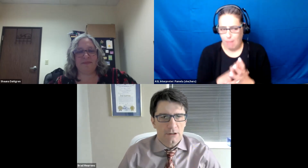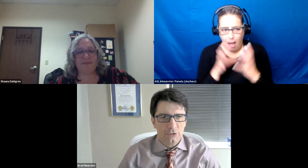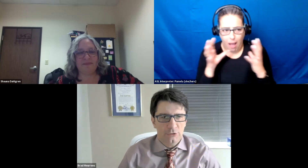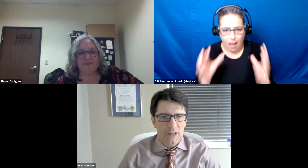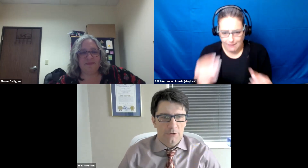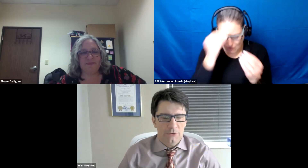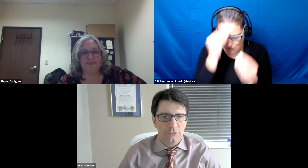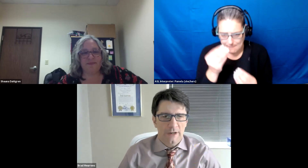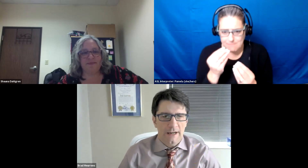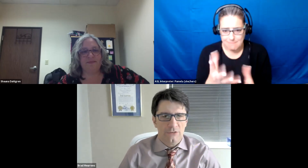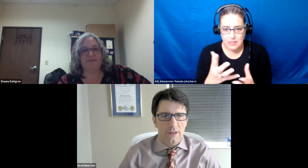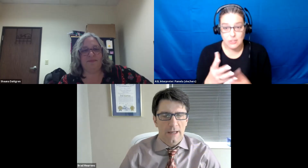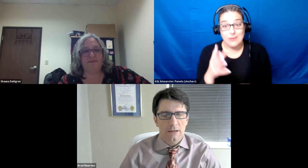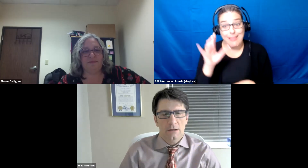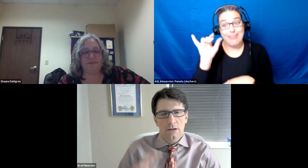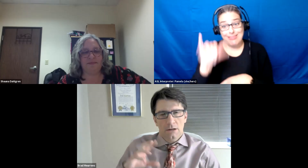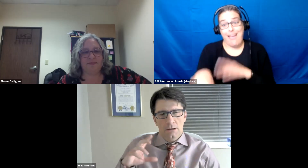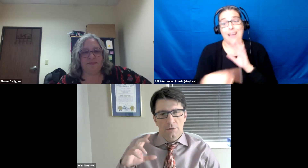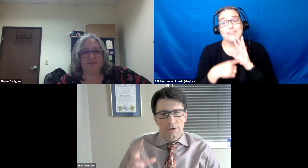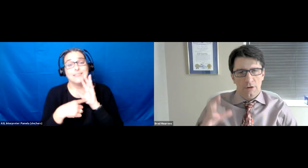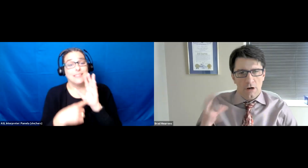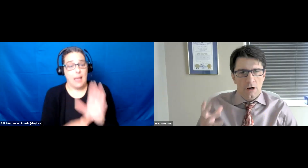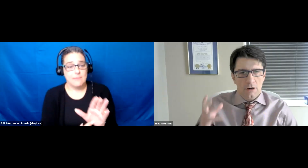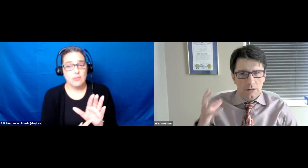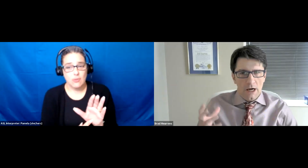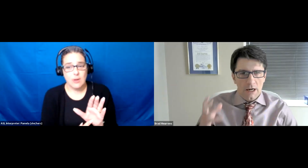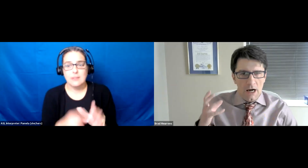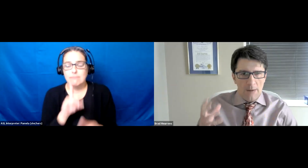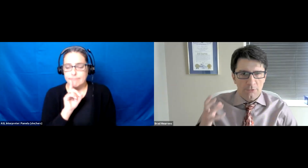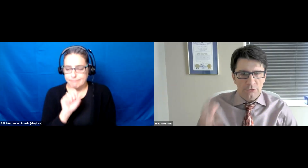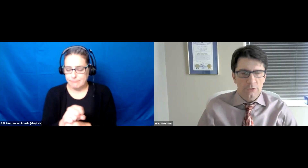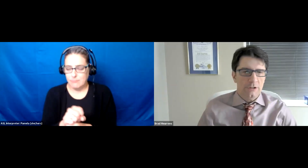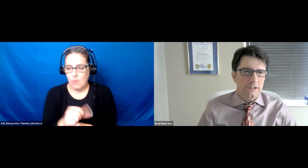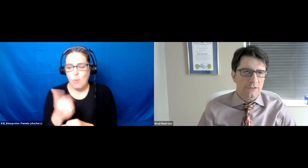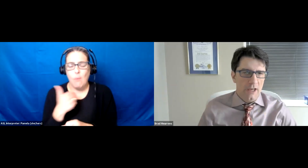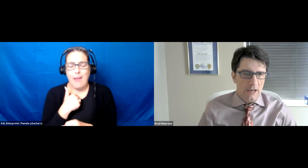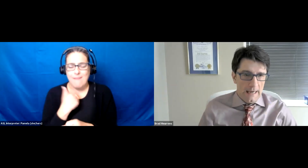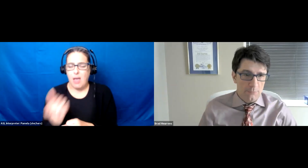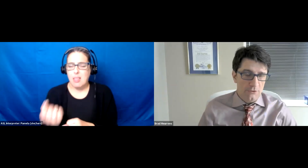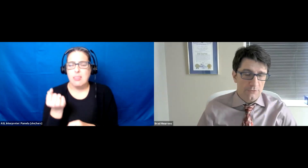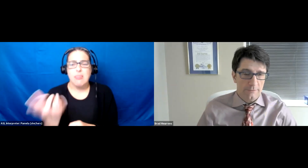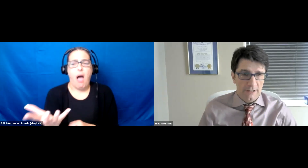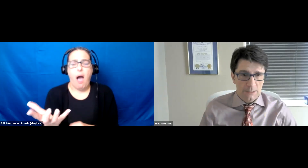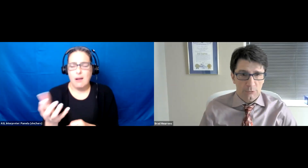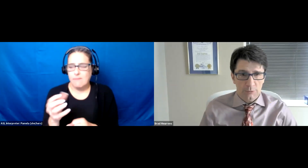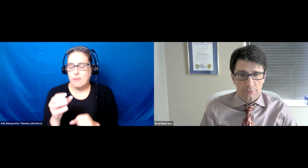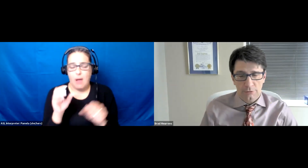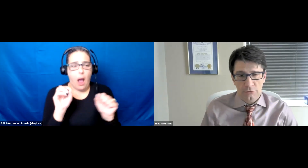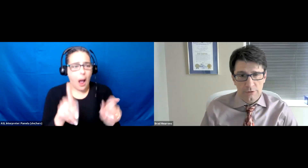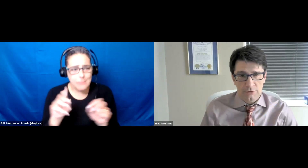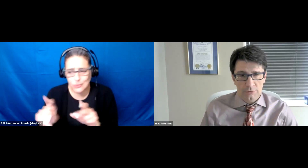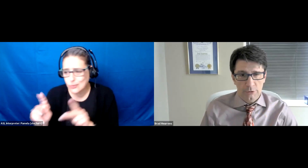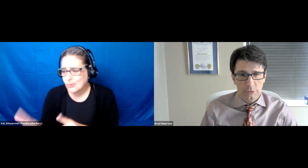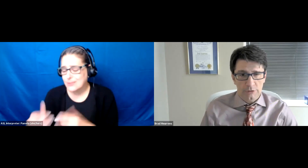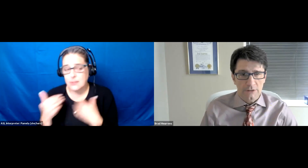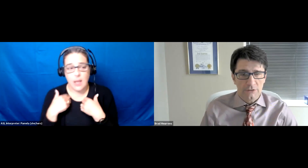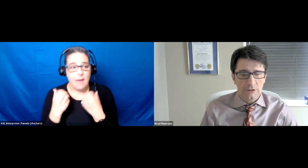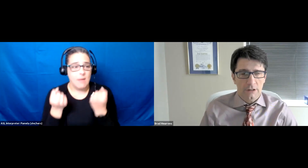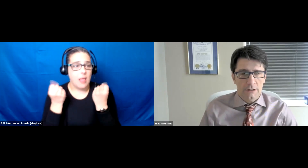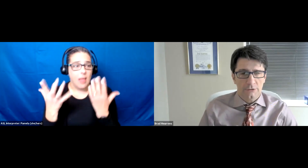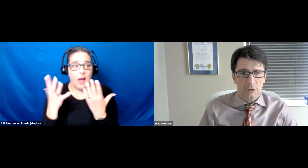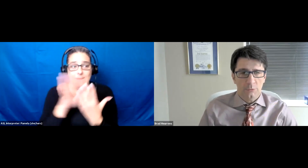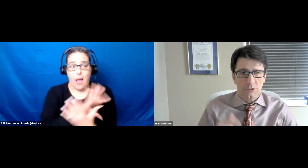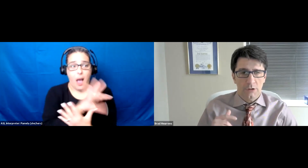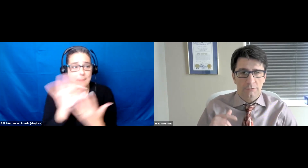think that also demonstrates that there are a lot of opportunities and options available to persons with